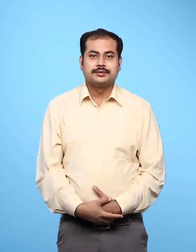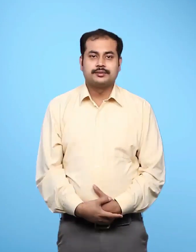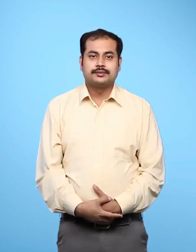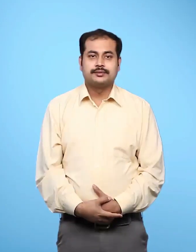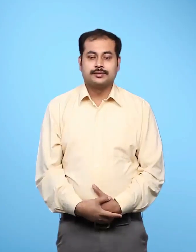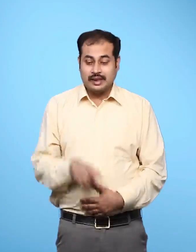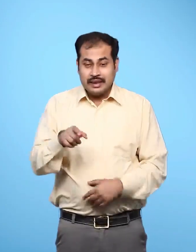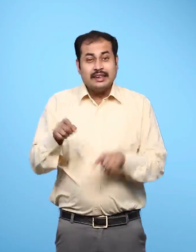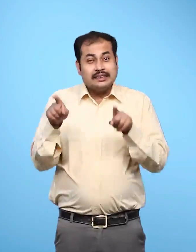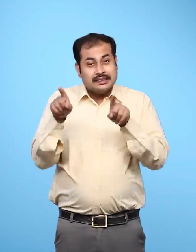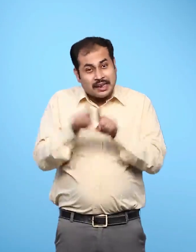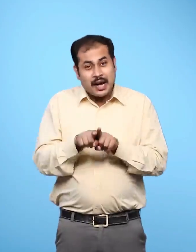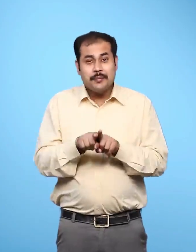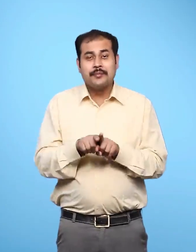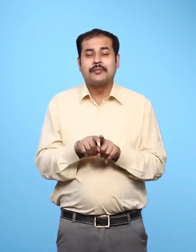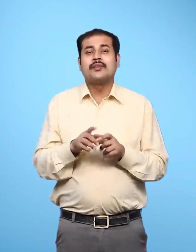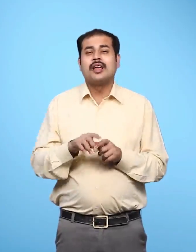Repeat it with stones.